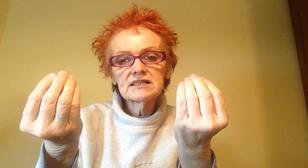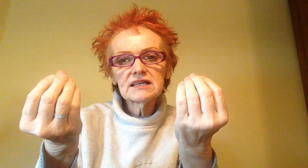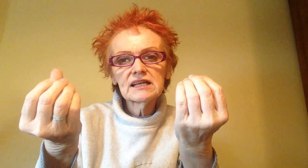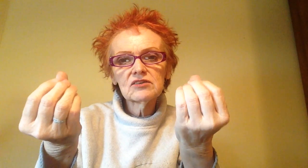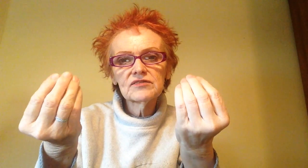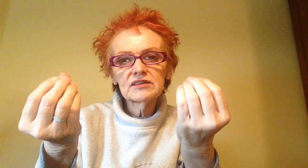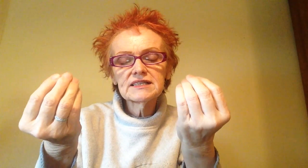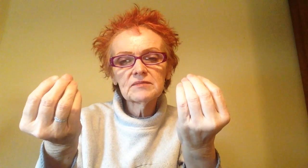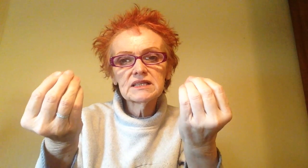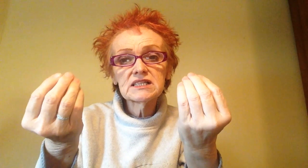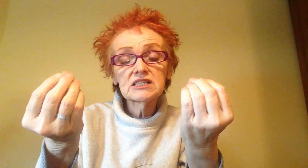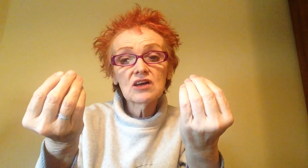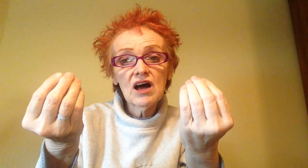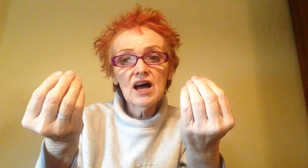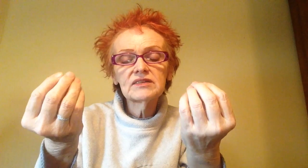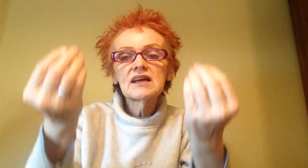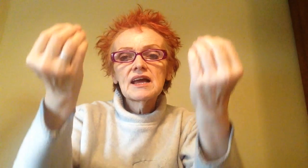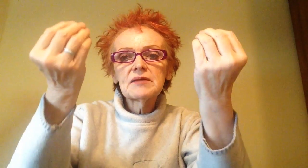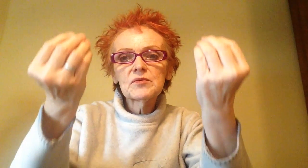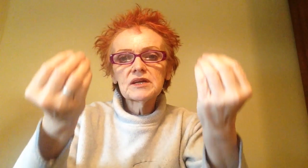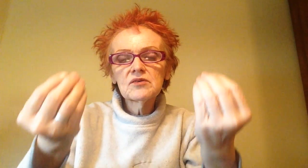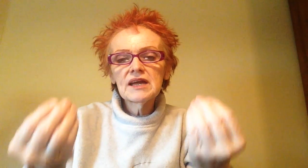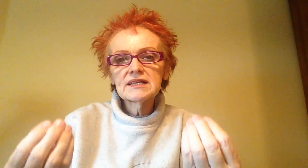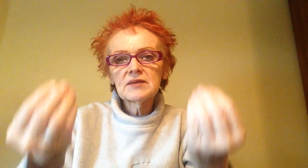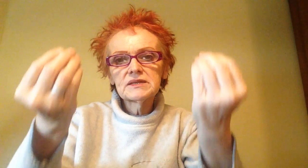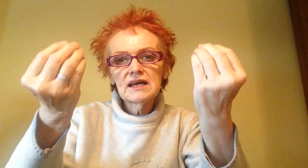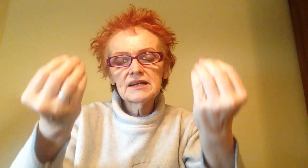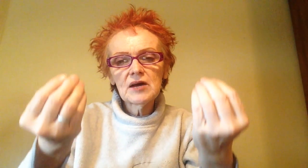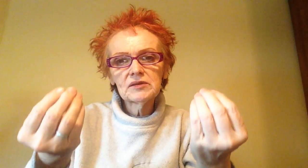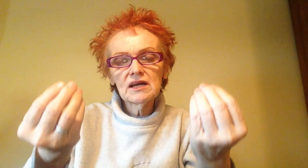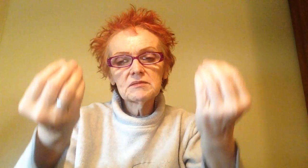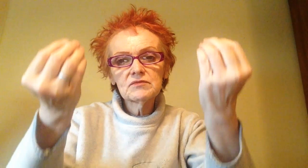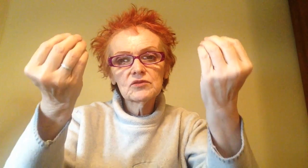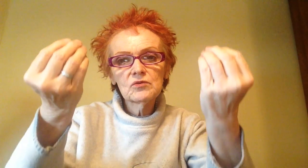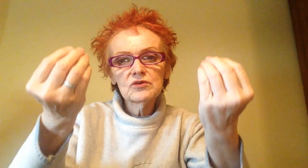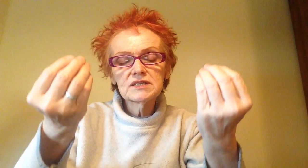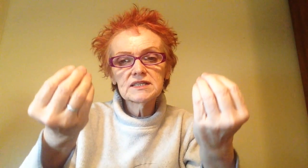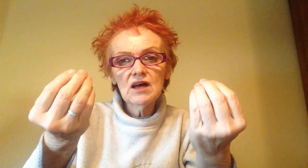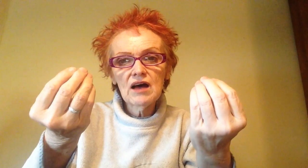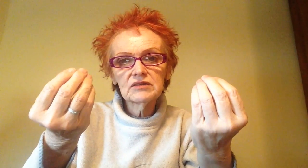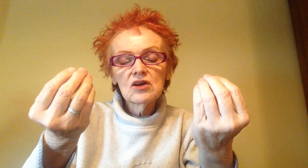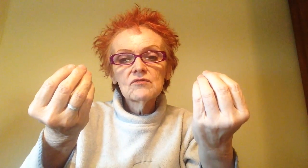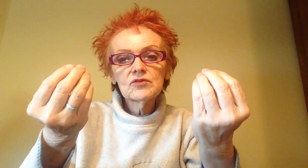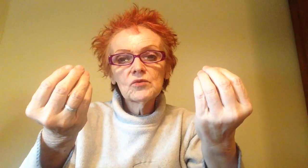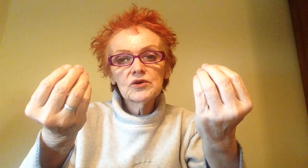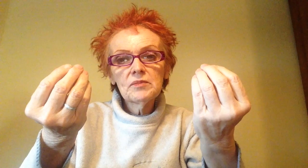It's kind of like you're feeling something soft, and bring your hands up and down a couple times for the word soft. For the word